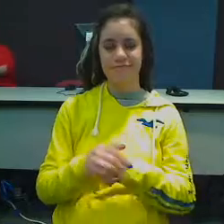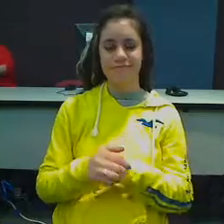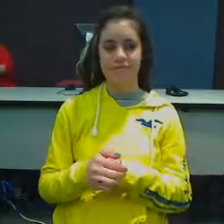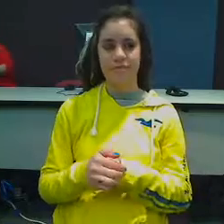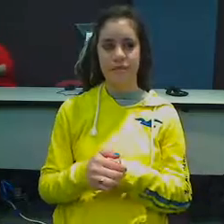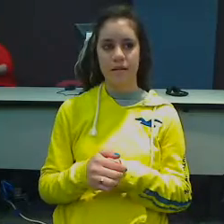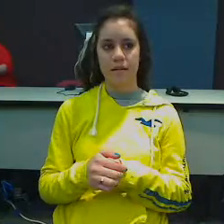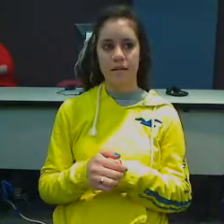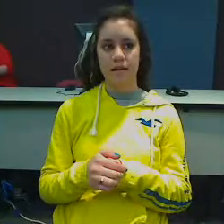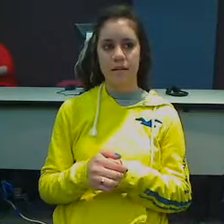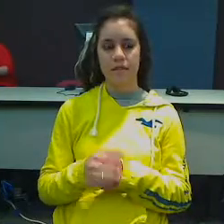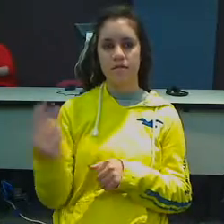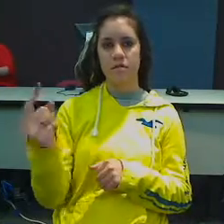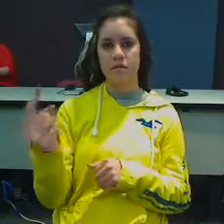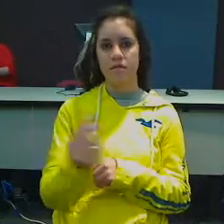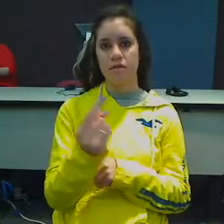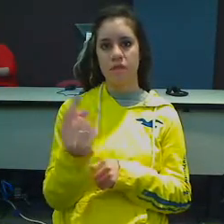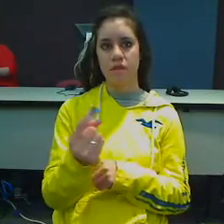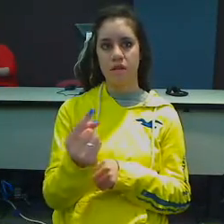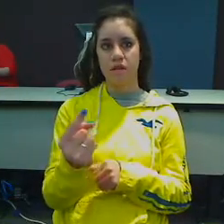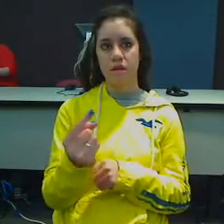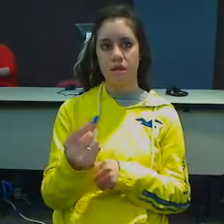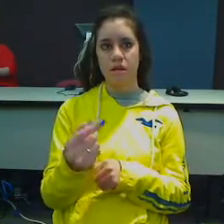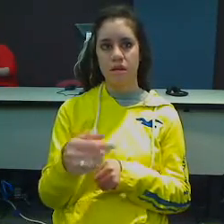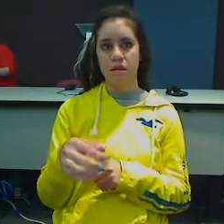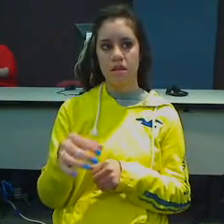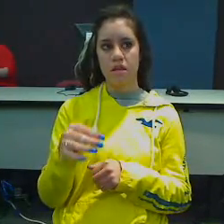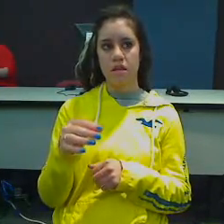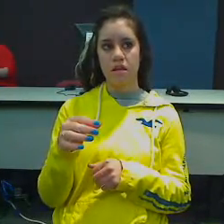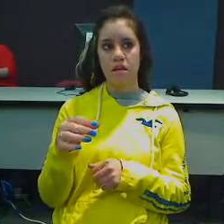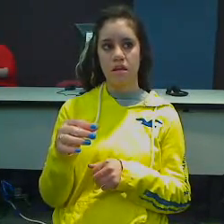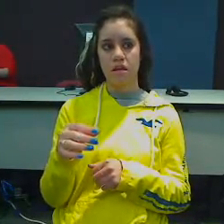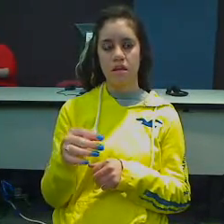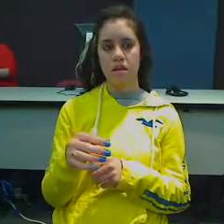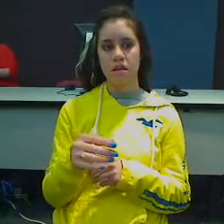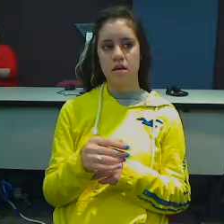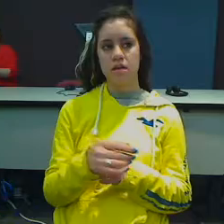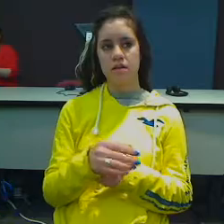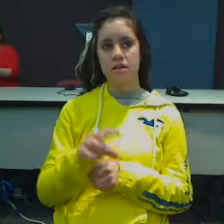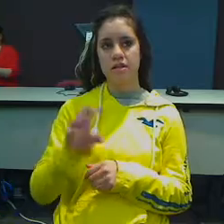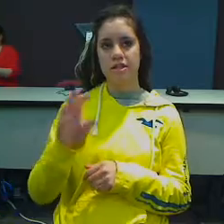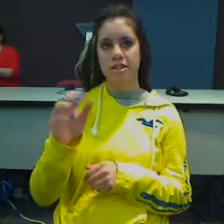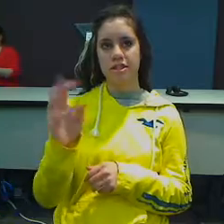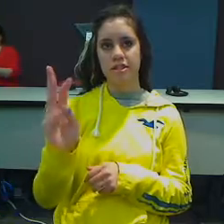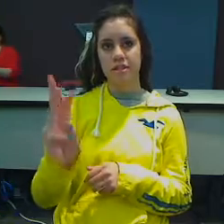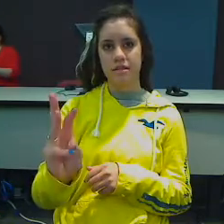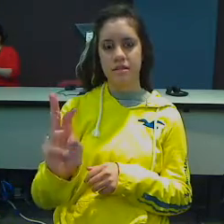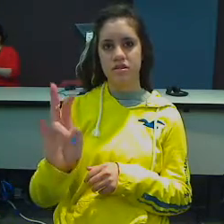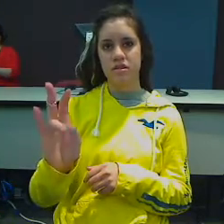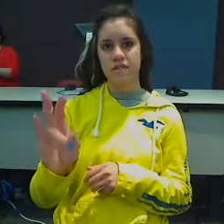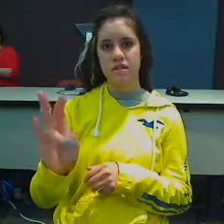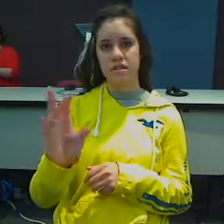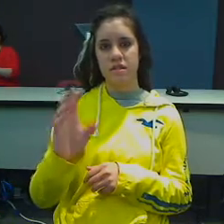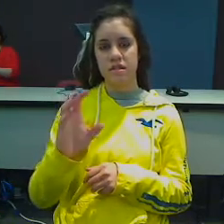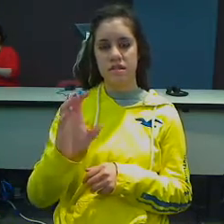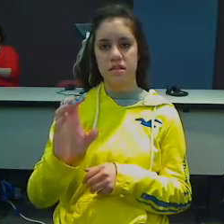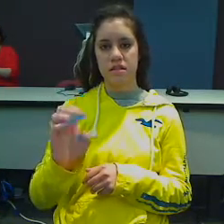really only with the advent of the age of exploration in the 16th, 17th century that it became necessary